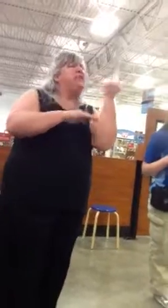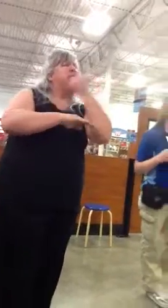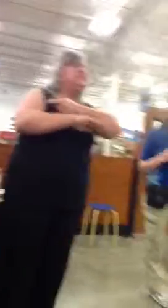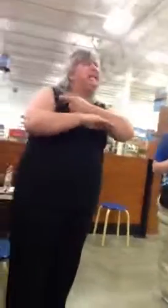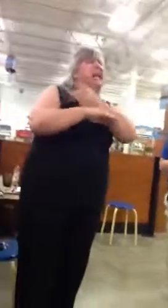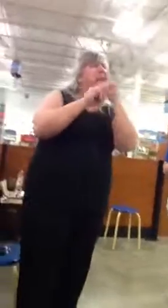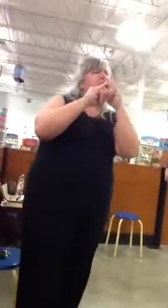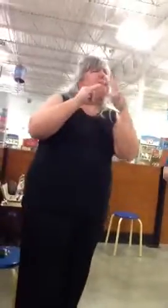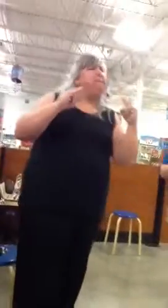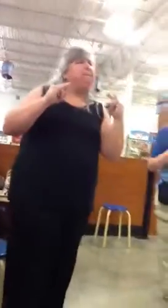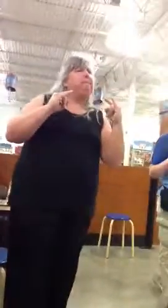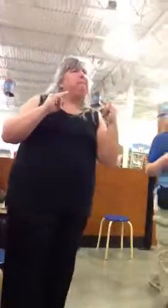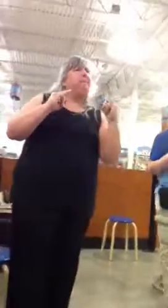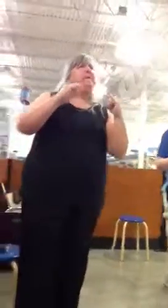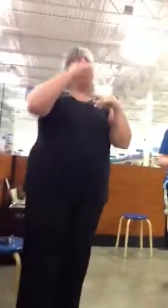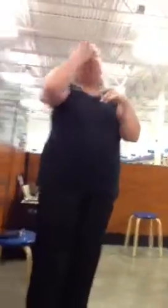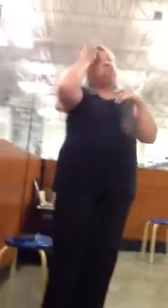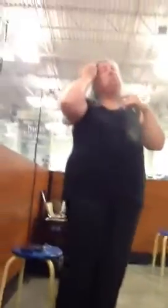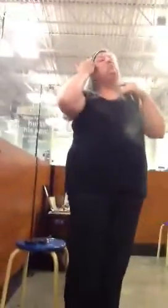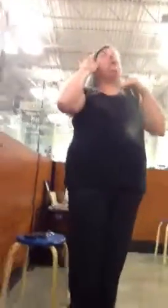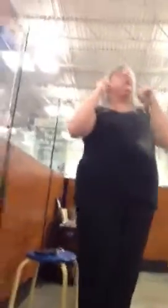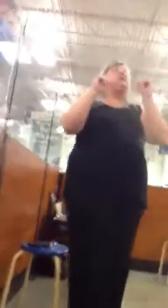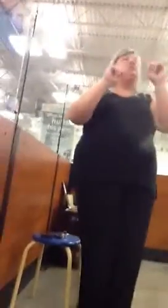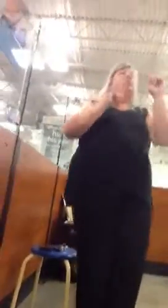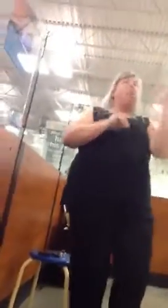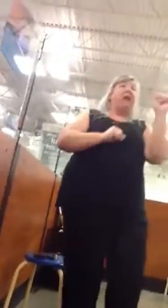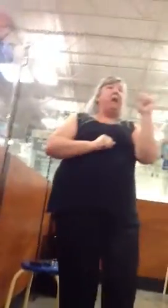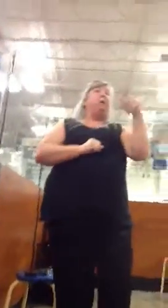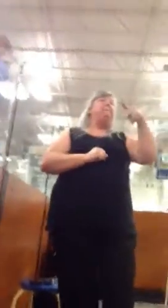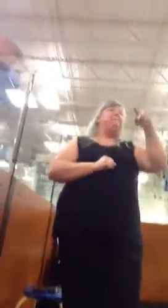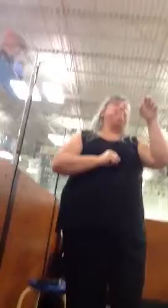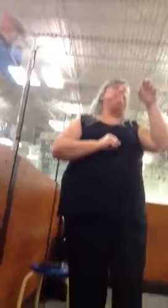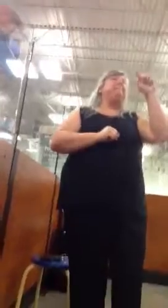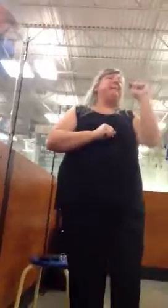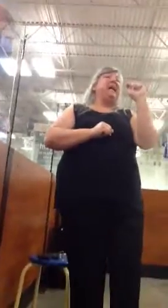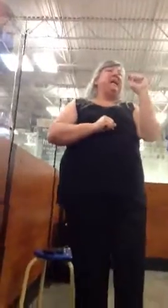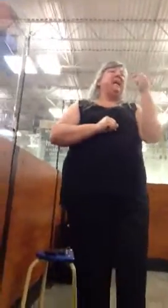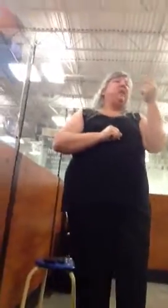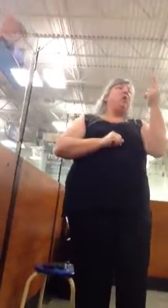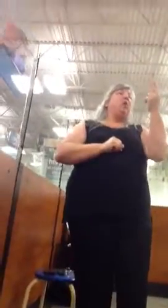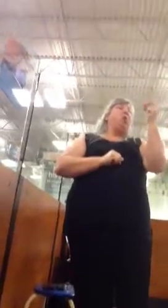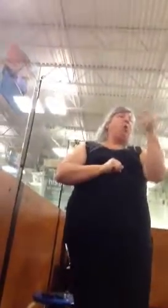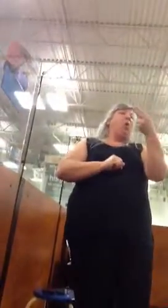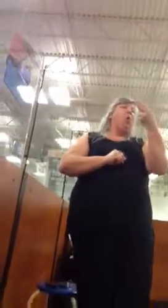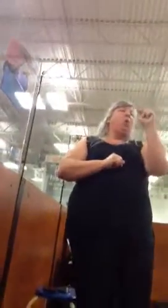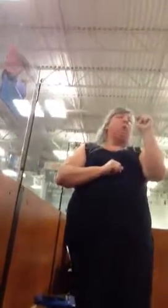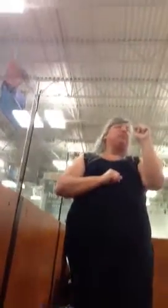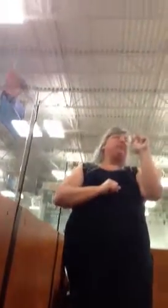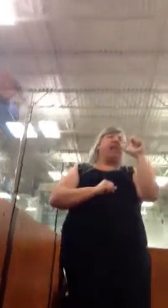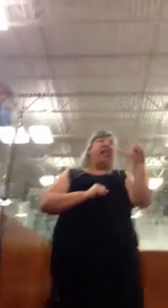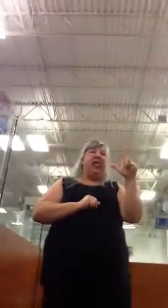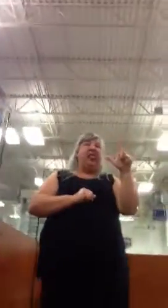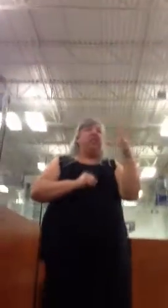dog. It's located at the Pet Hotel, which unfortunately we only have 2 in the valley, and they're not at my